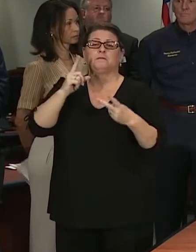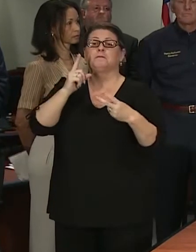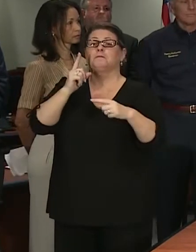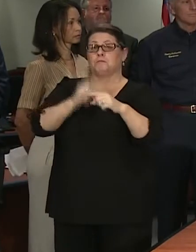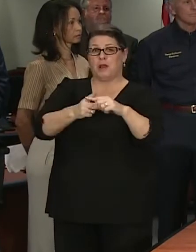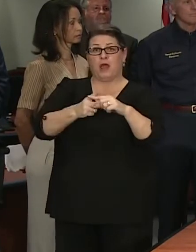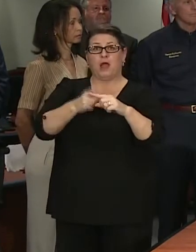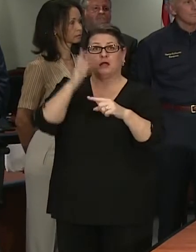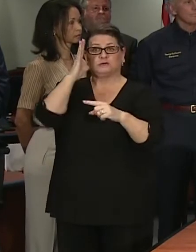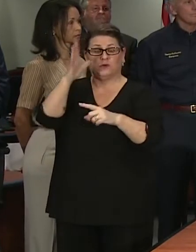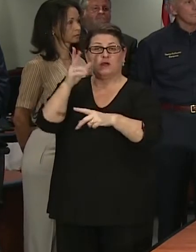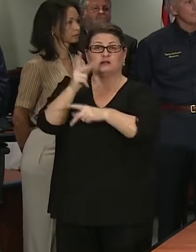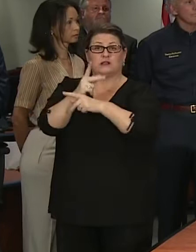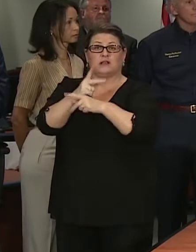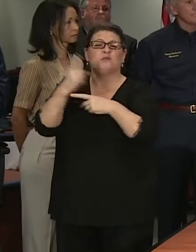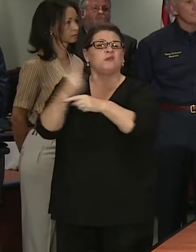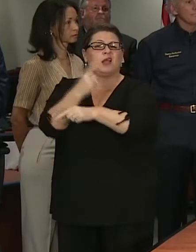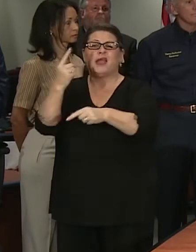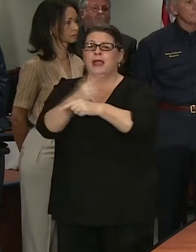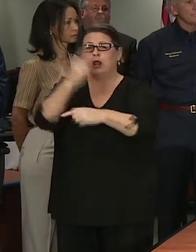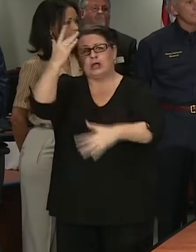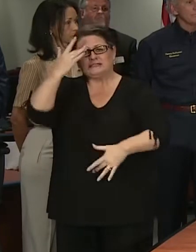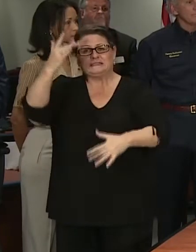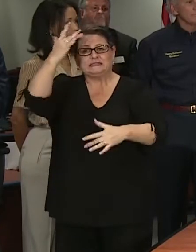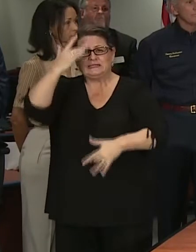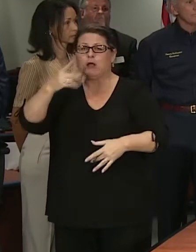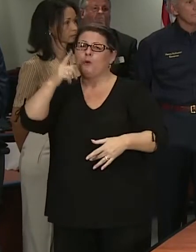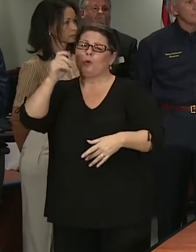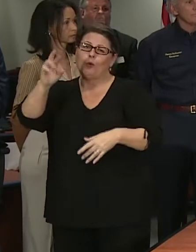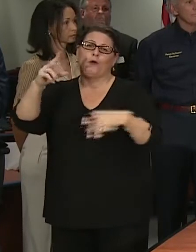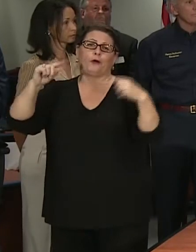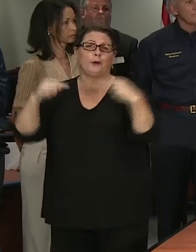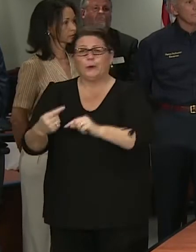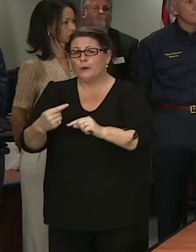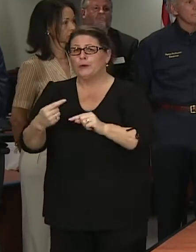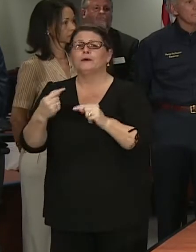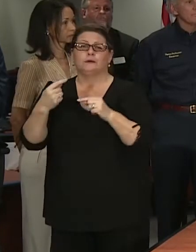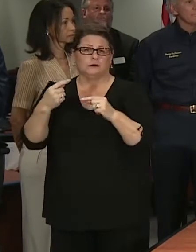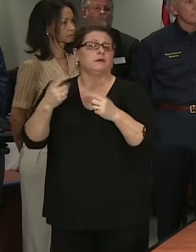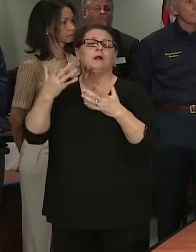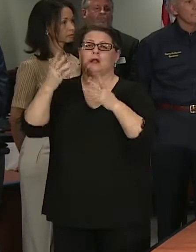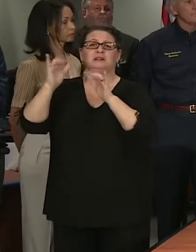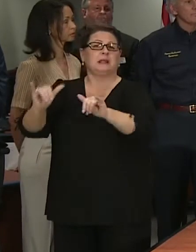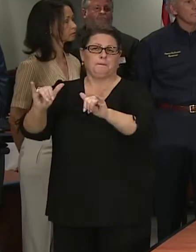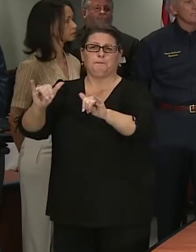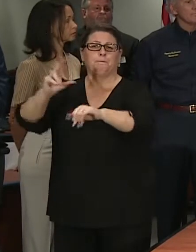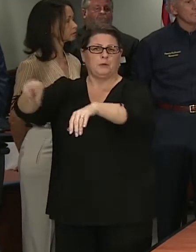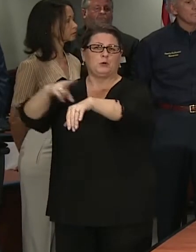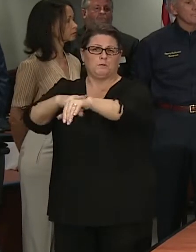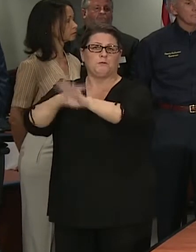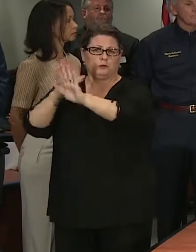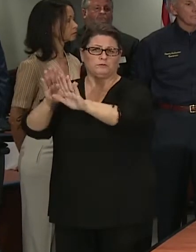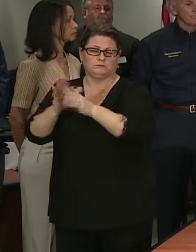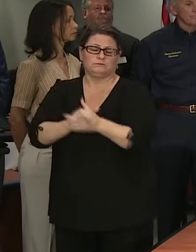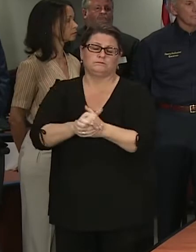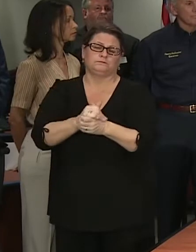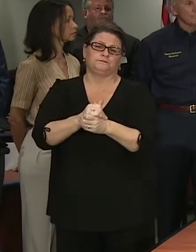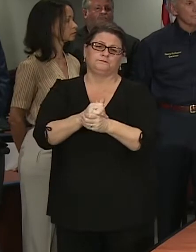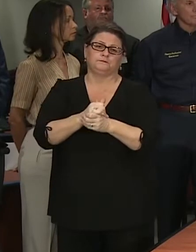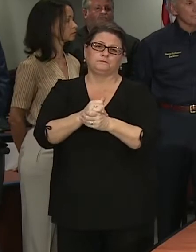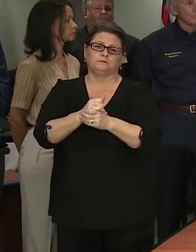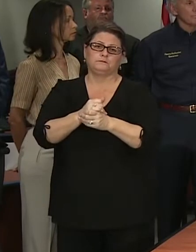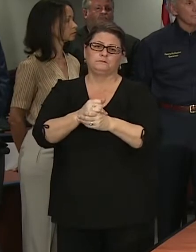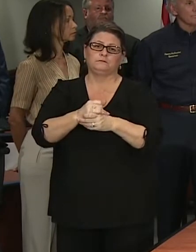have all of the regular illnesses and injuries that people in South Carolina will encounter. So when we look at the